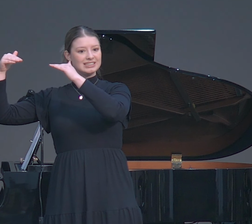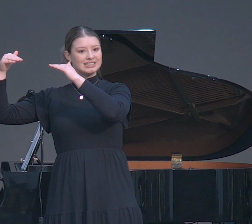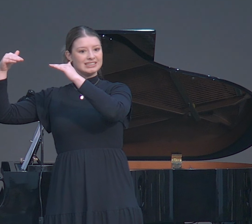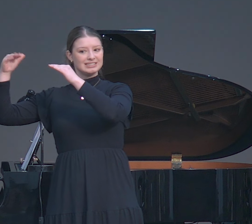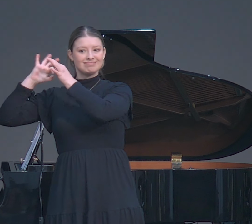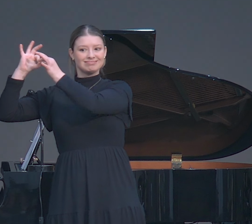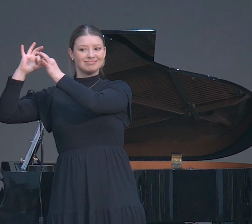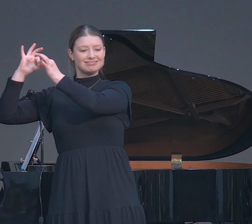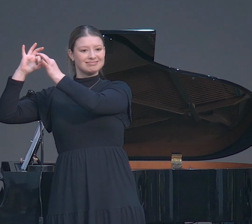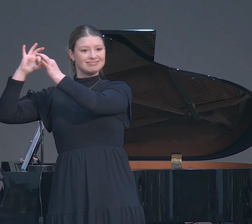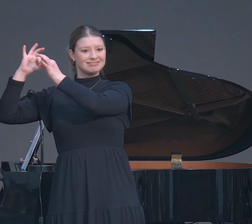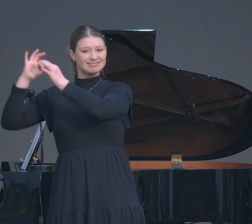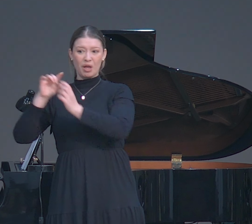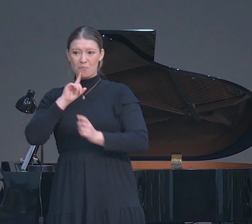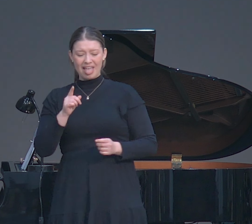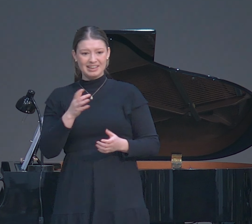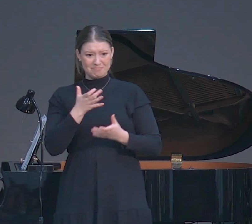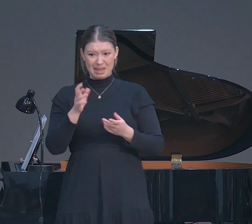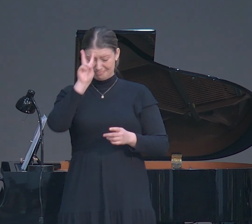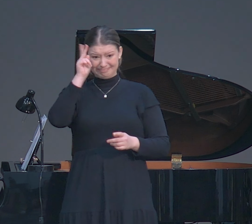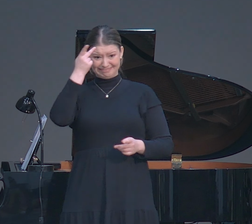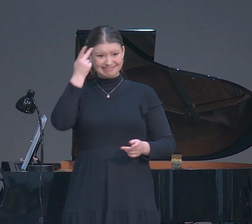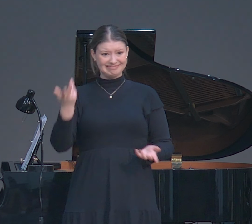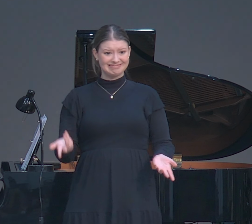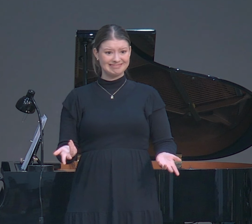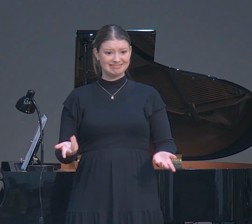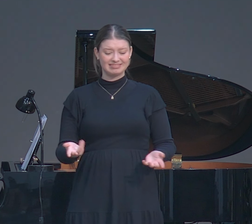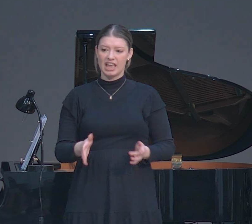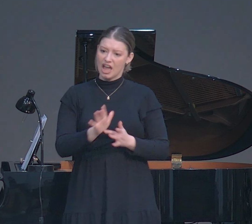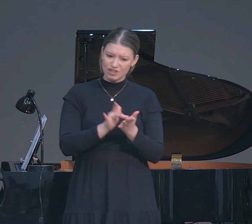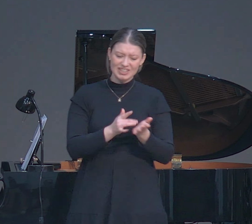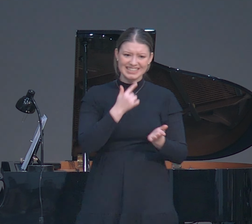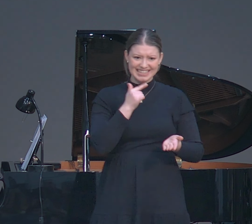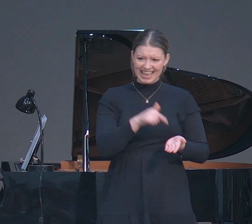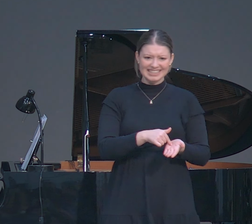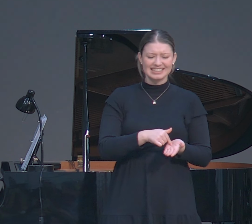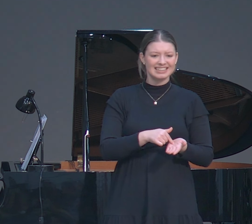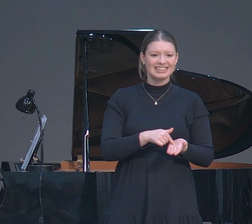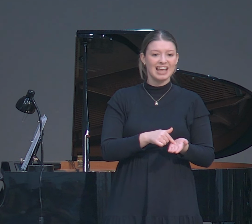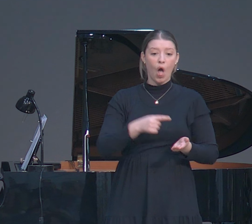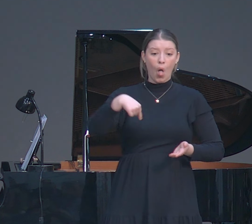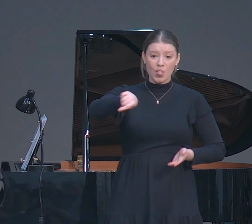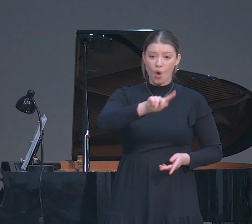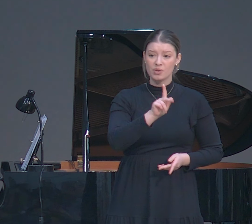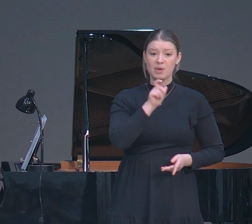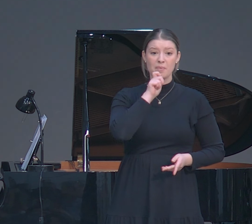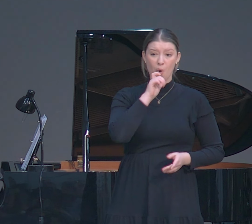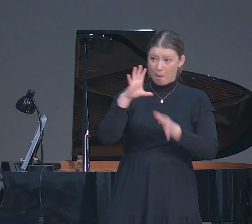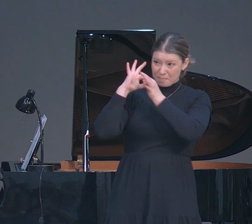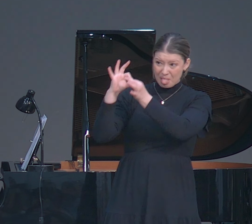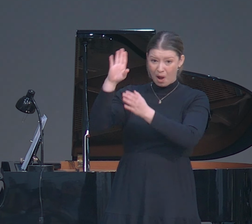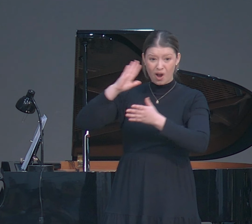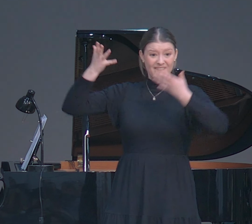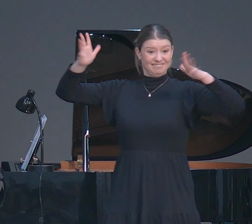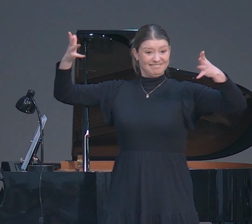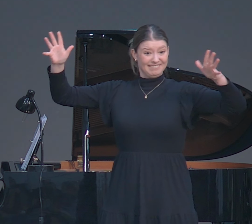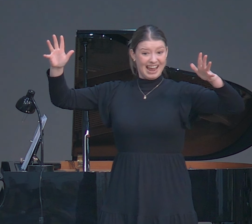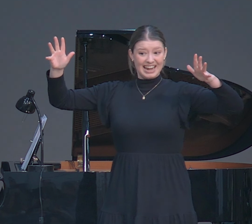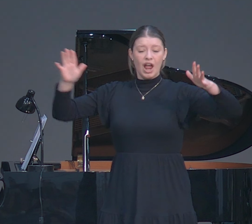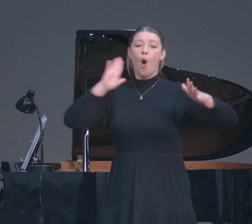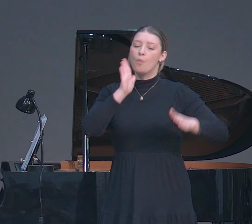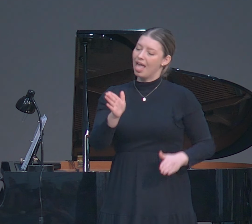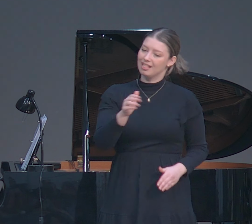standing before God. Jesus here is pointing out that those who belong to God will endure